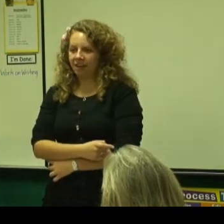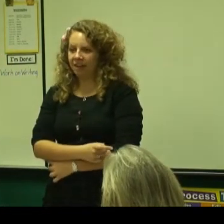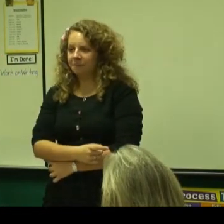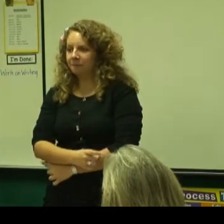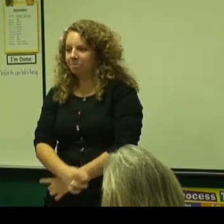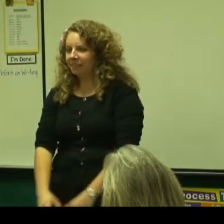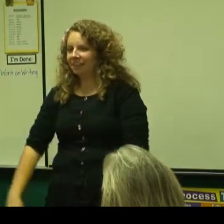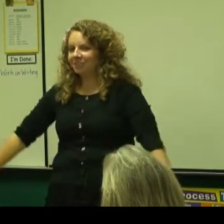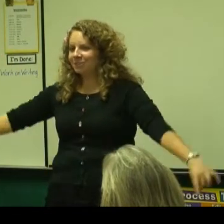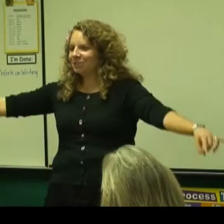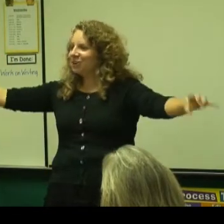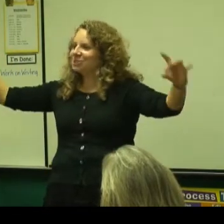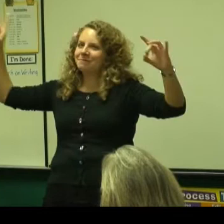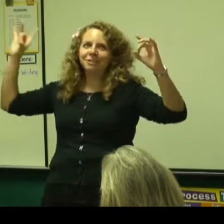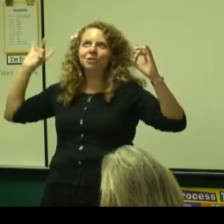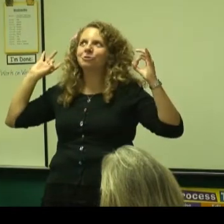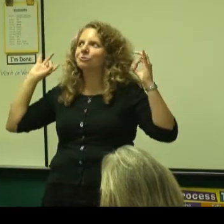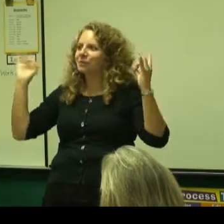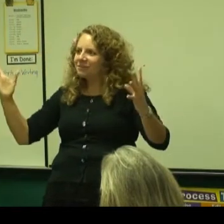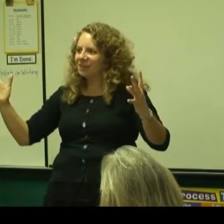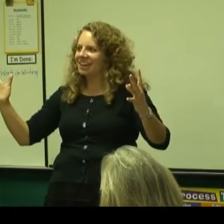Okay. This can also mean terrific.